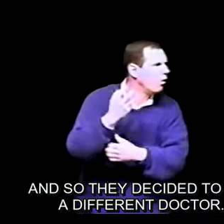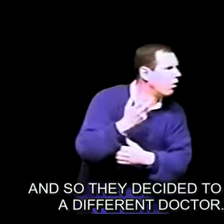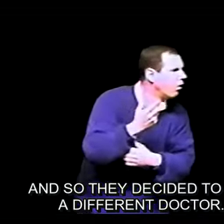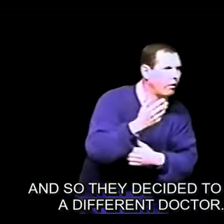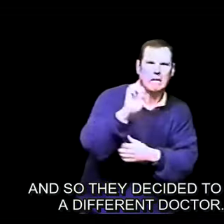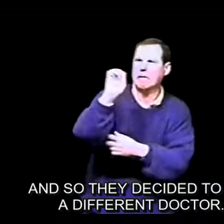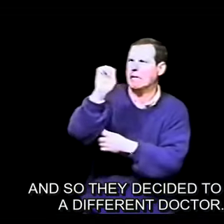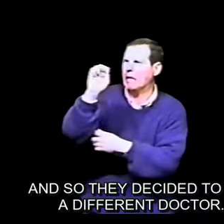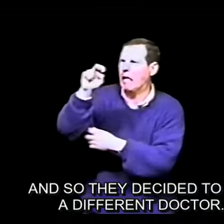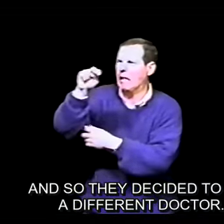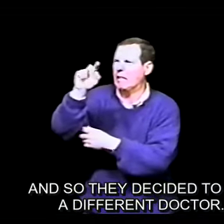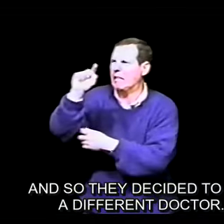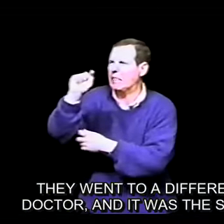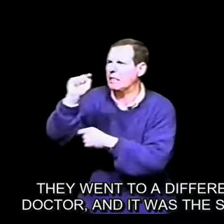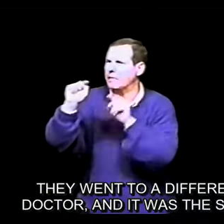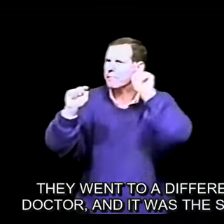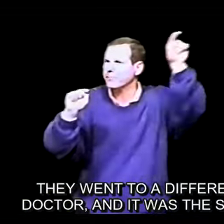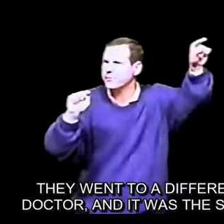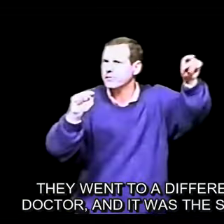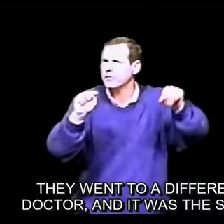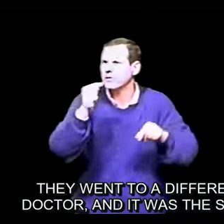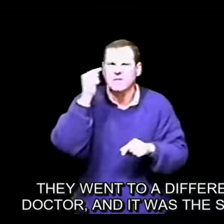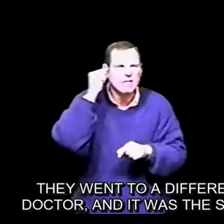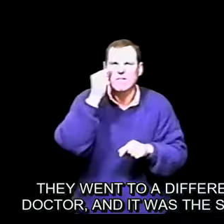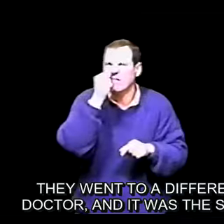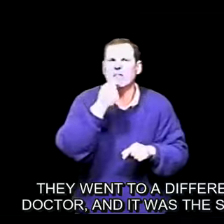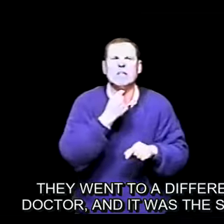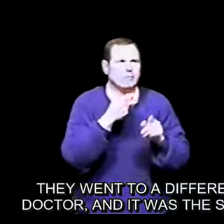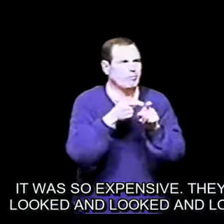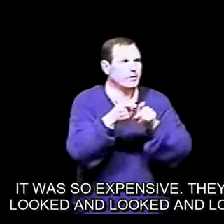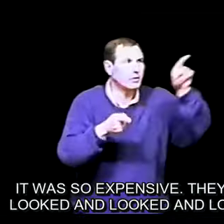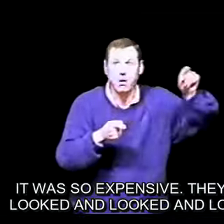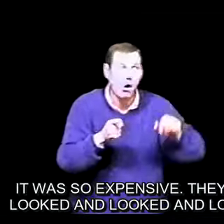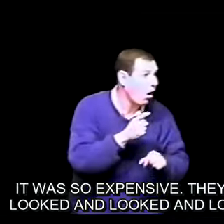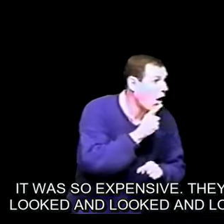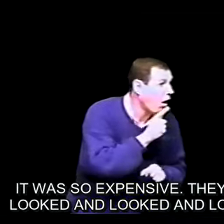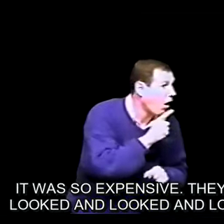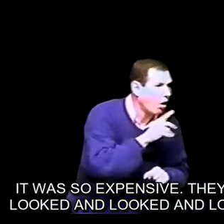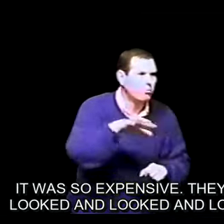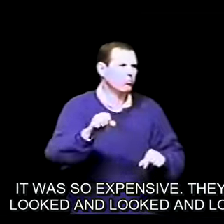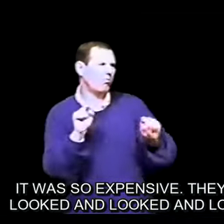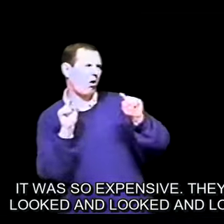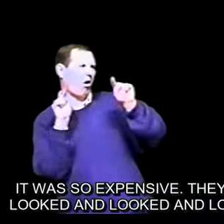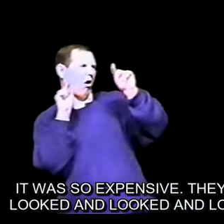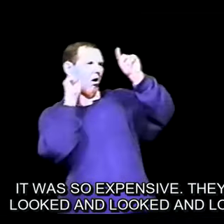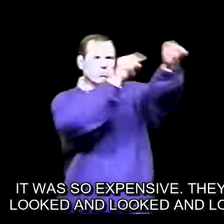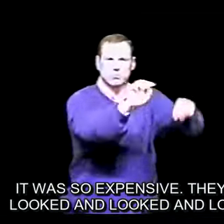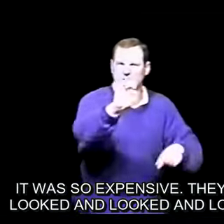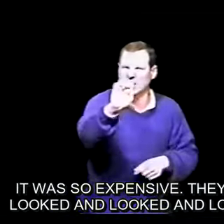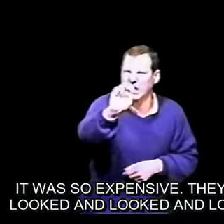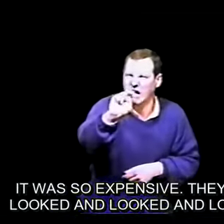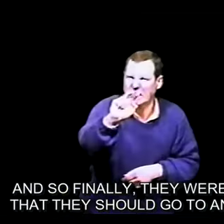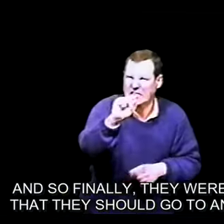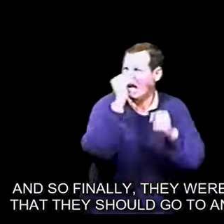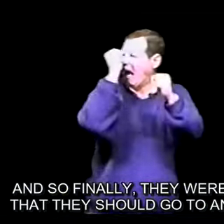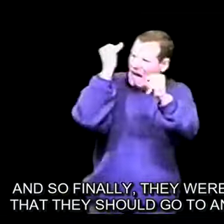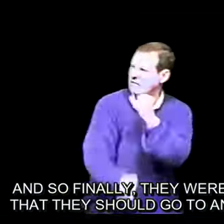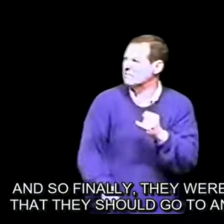try a different doctor, and they went to a different doctor, and it was the same. It was so expensive, and they just looked and looked and looked. And so finally they